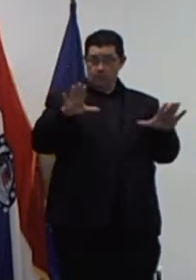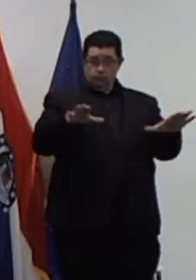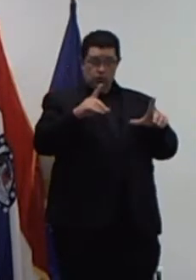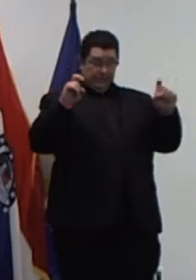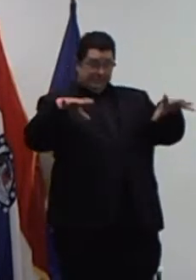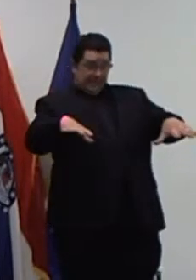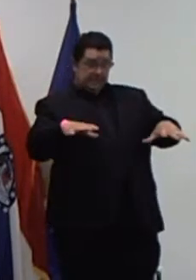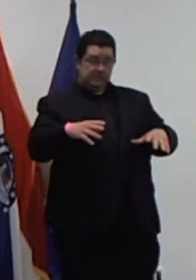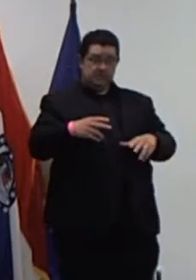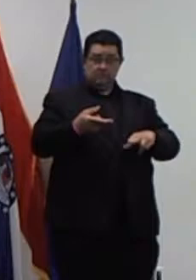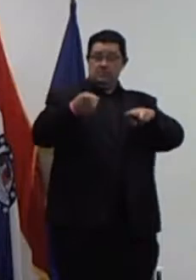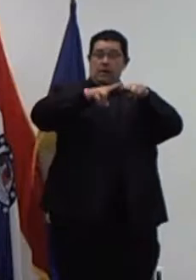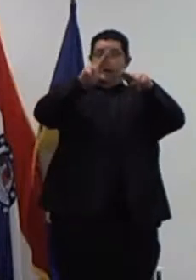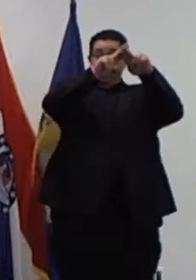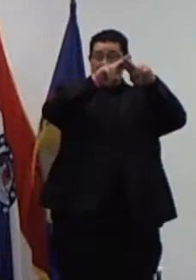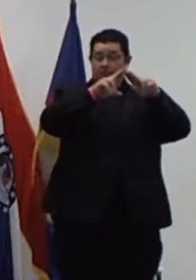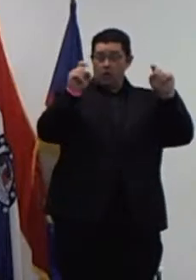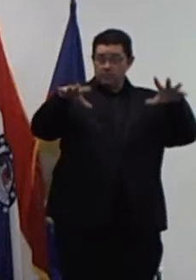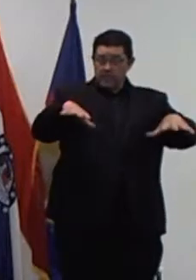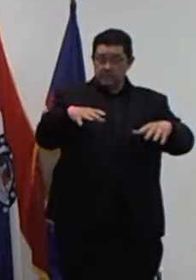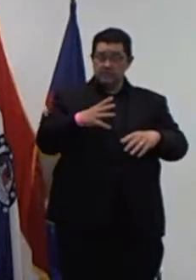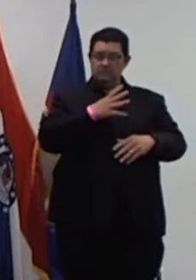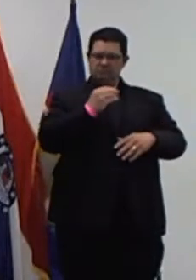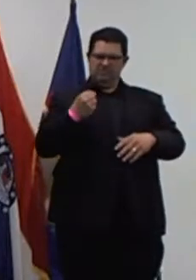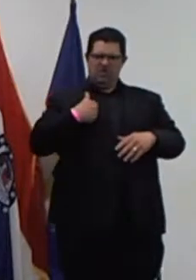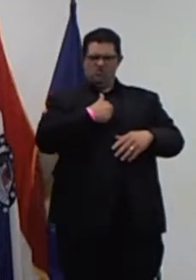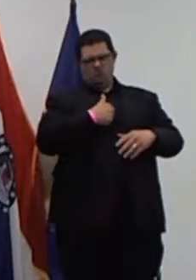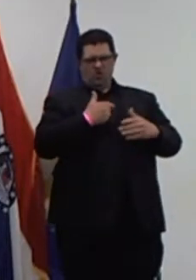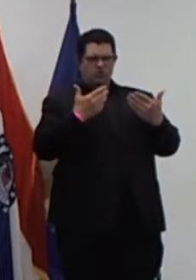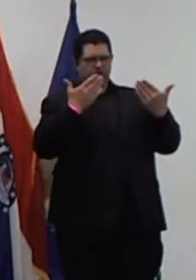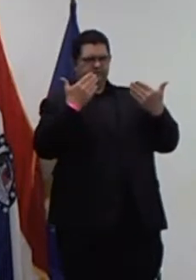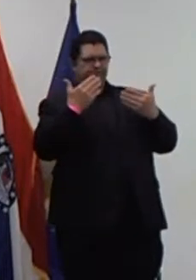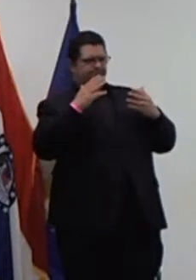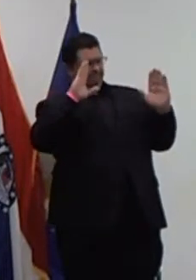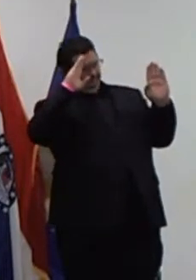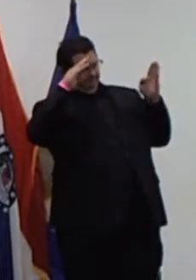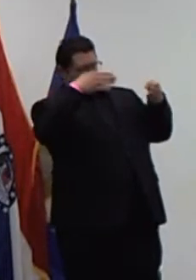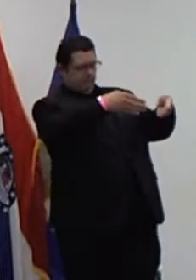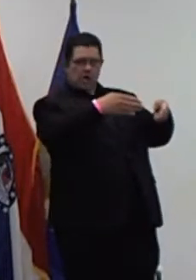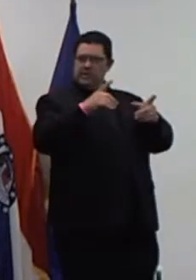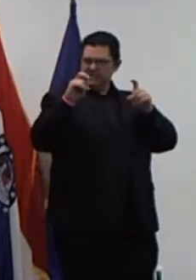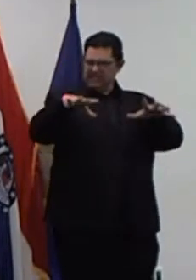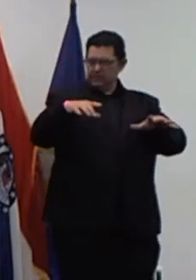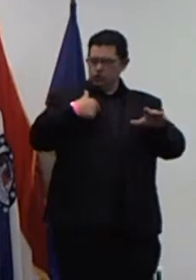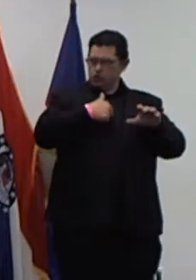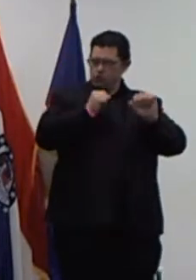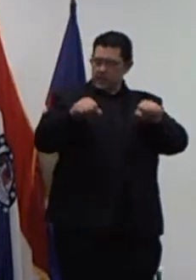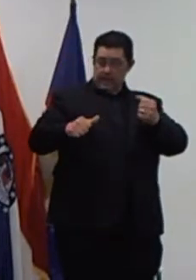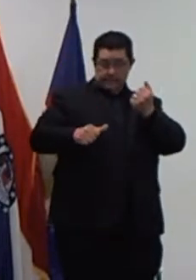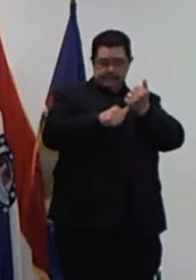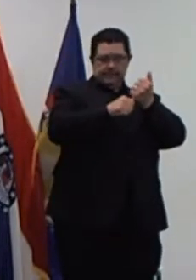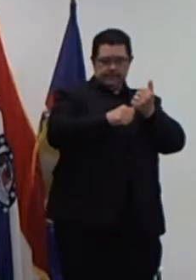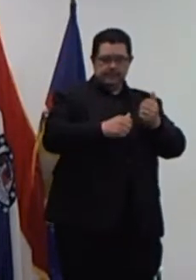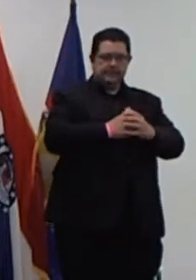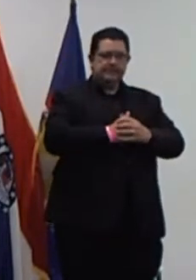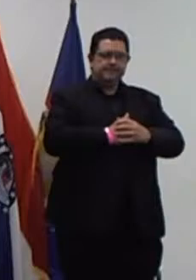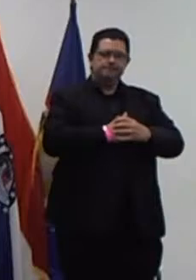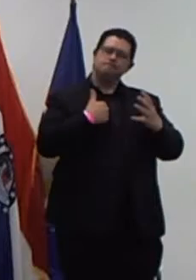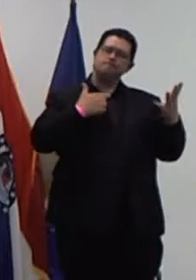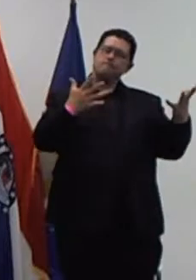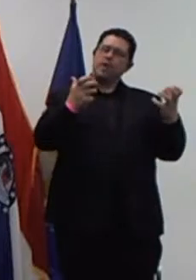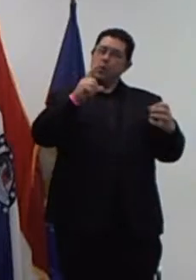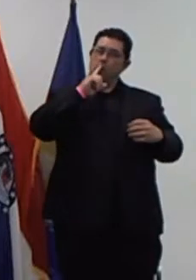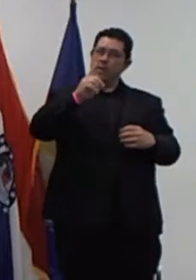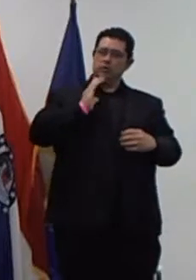in higher volumes, and plus what we want to call box-in testing or targeting testing, where we can assist. I want to make sure